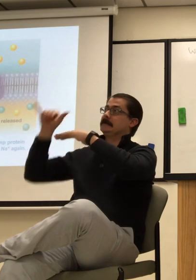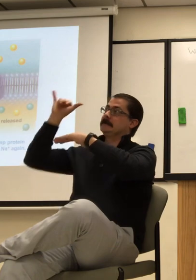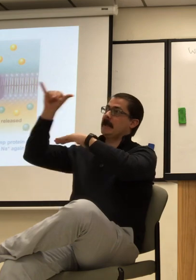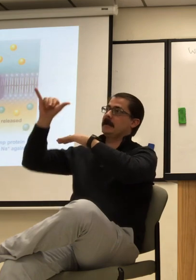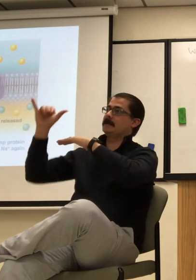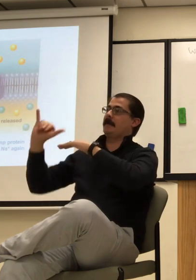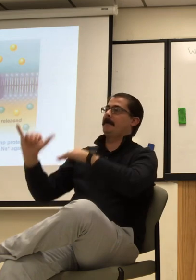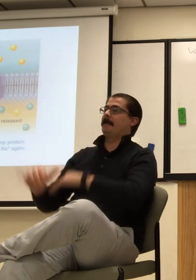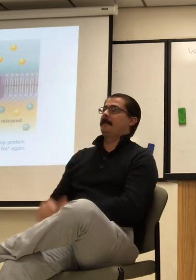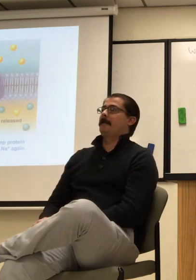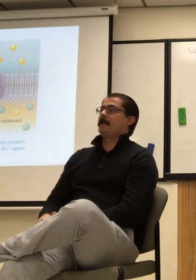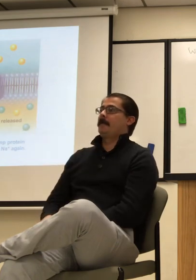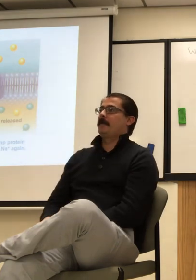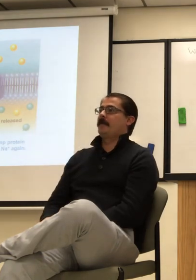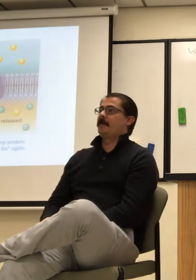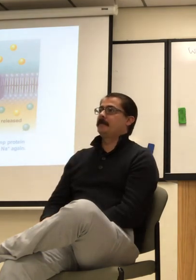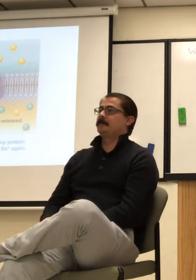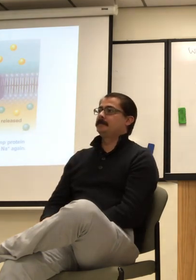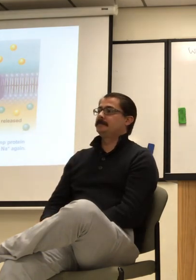ions.